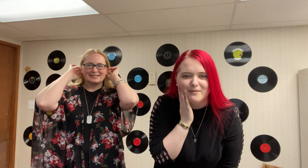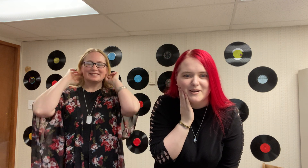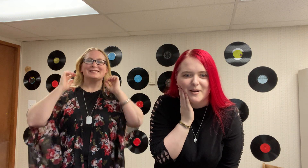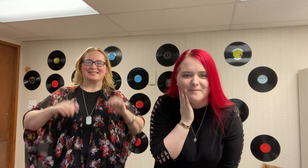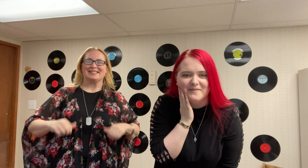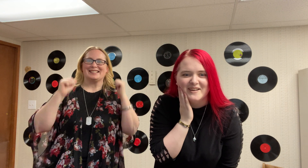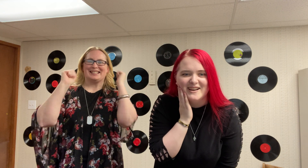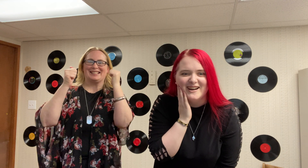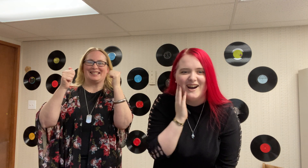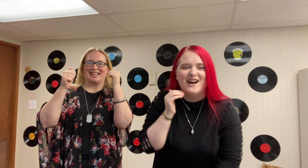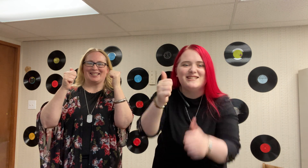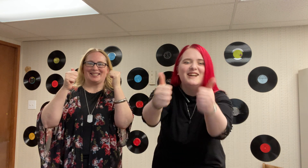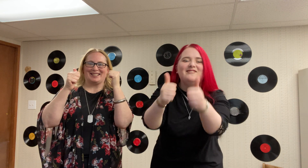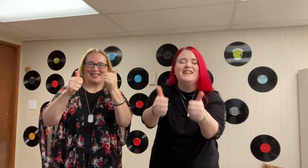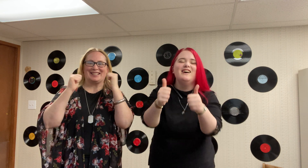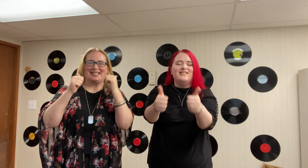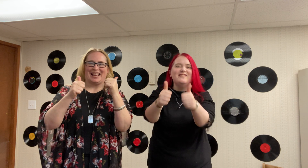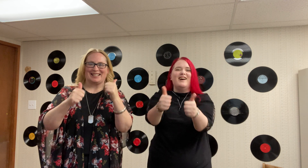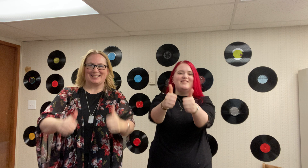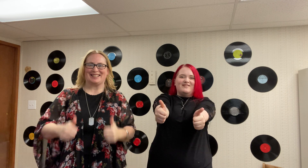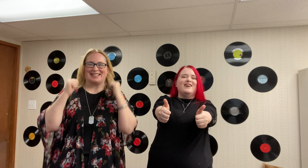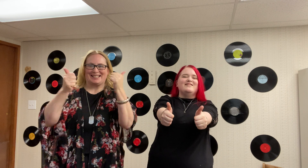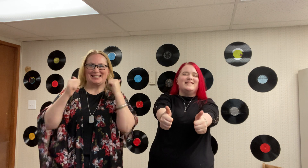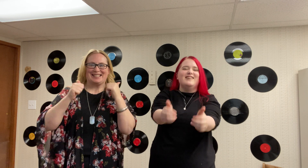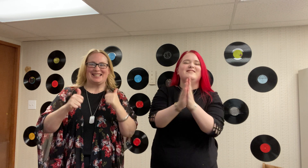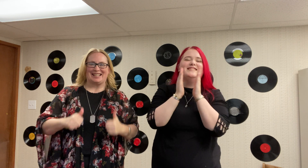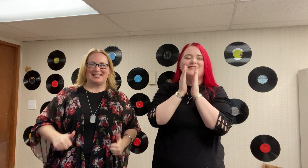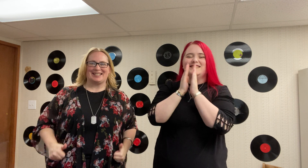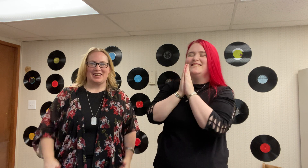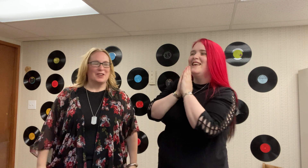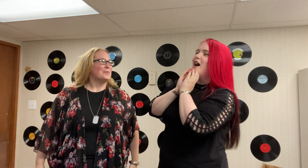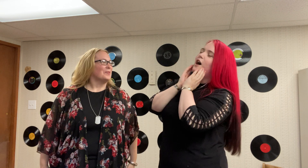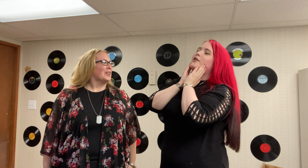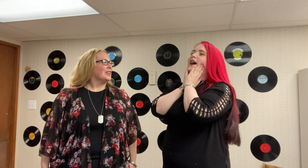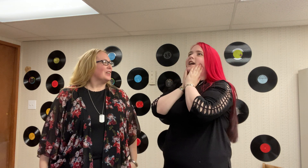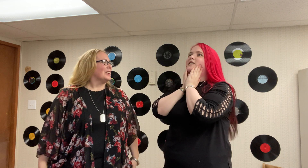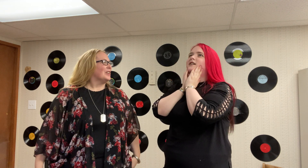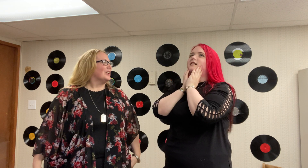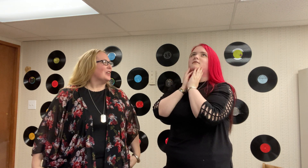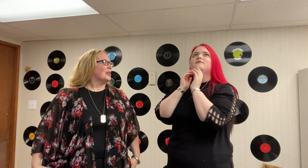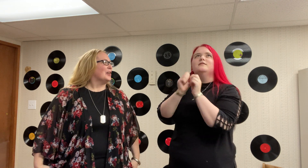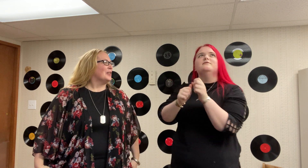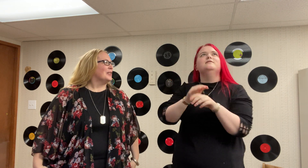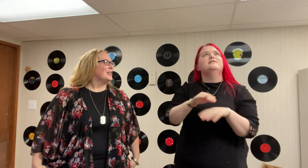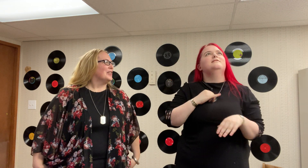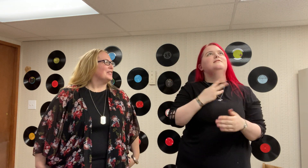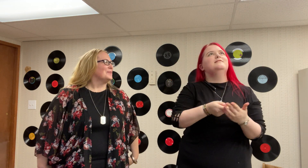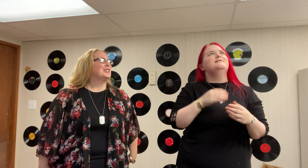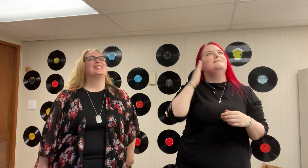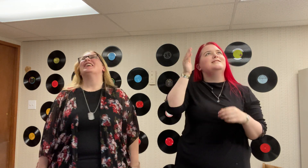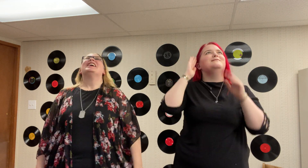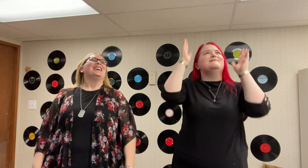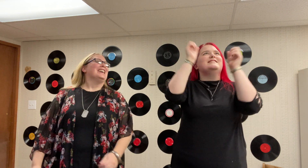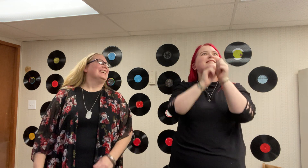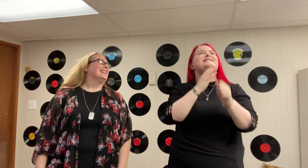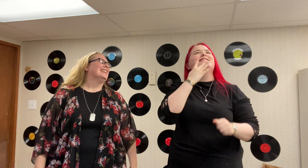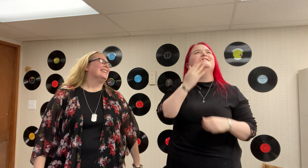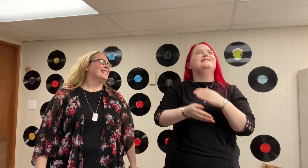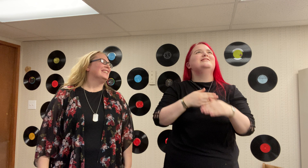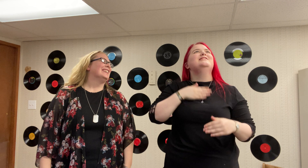up? Awesome. I love the Yes. amounts of thumbs up. Yes. Okay. Every night, the brightest colors fill my